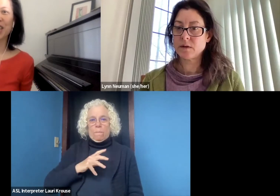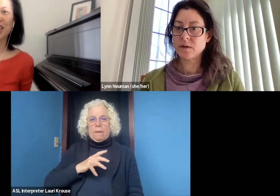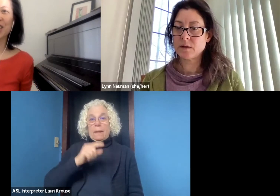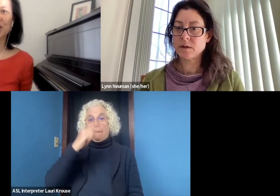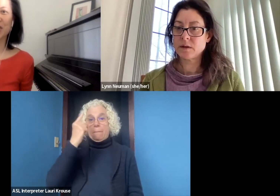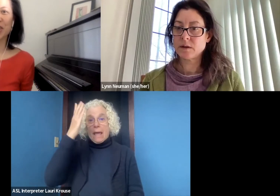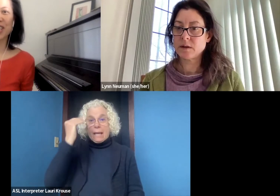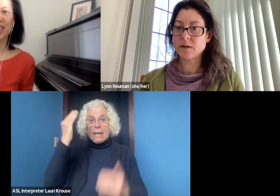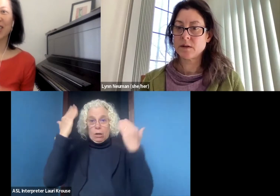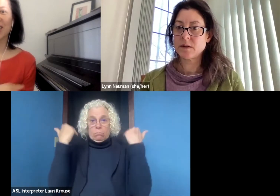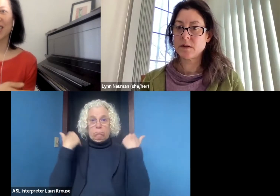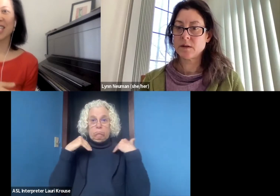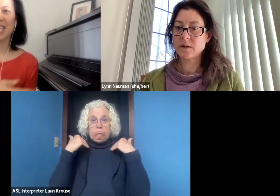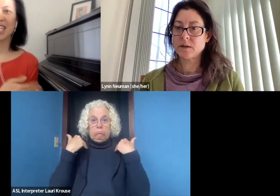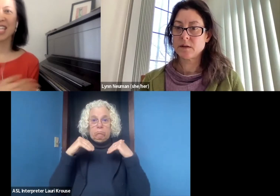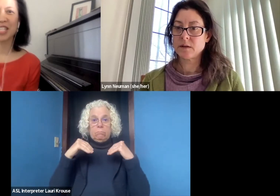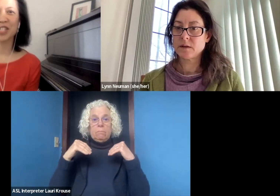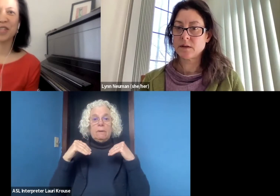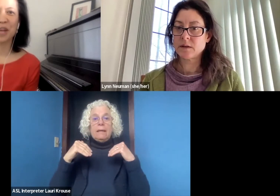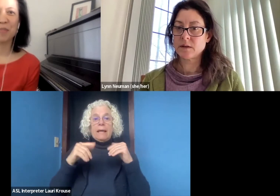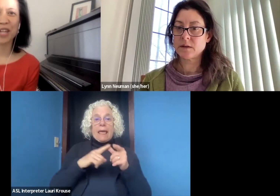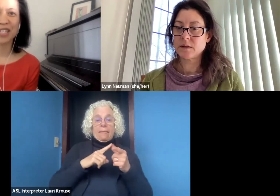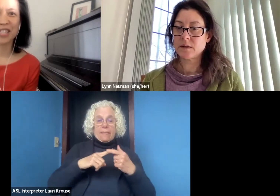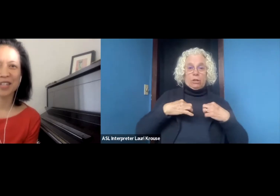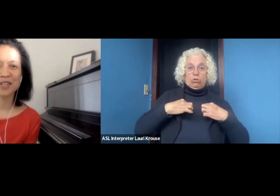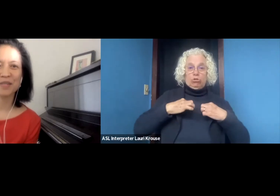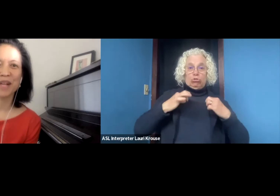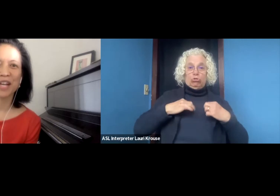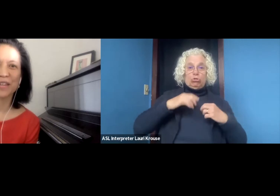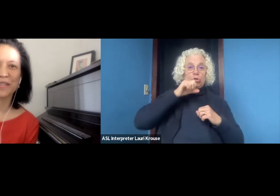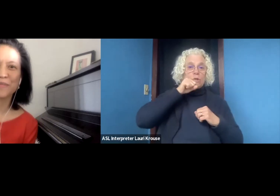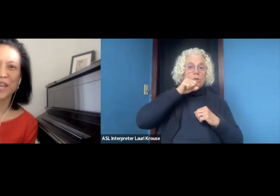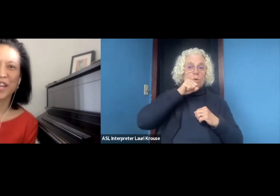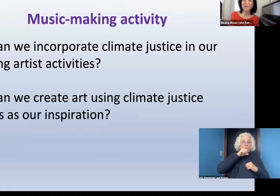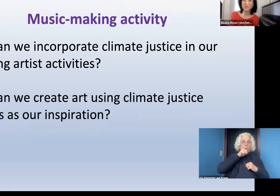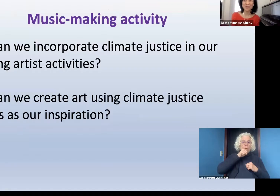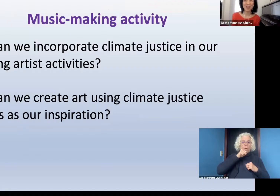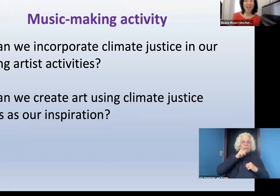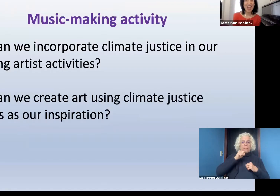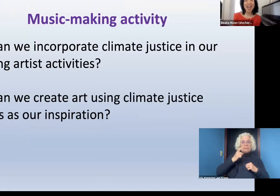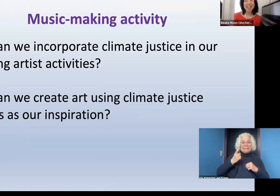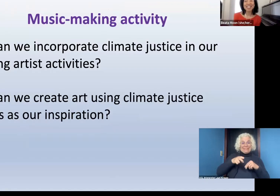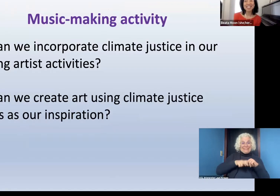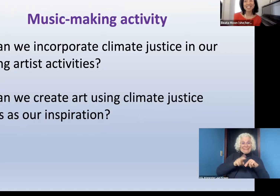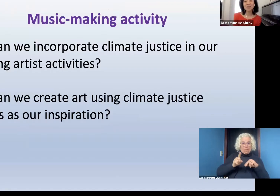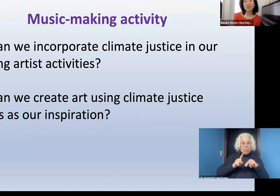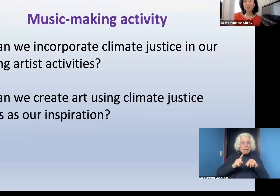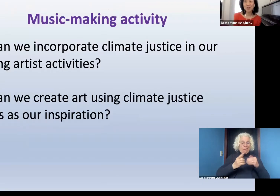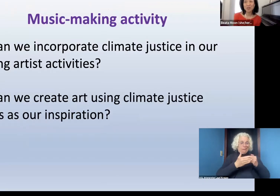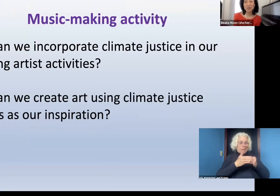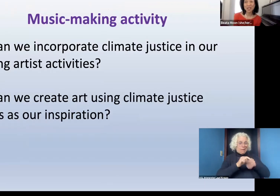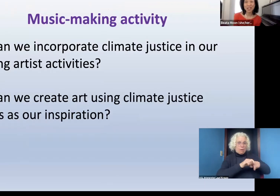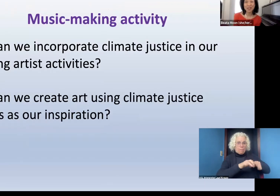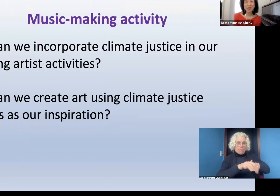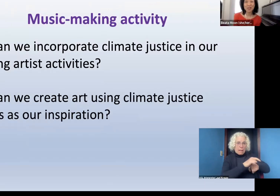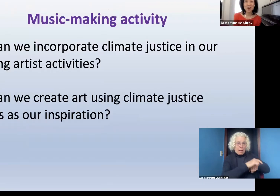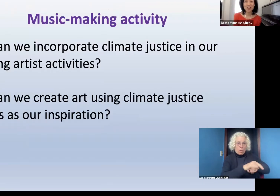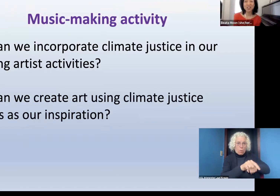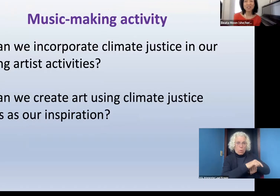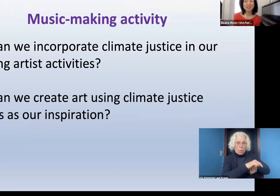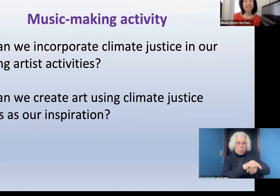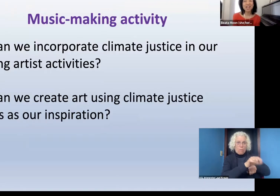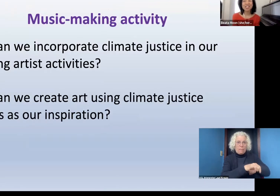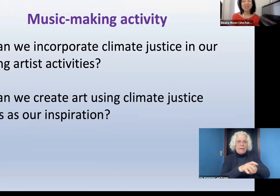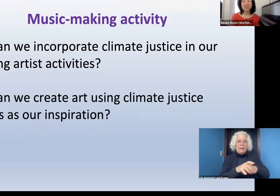orange shirt, sitting next to an upright black piano. And it's wonderful to be here with you